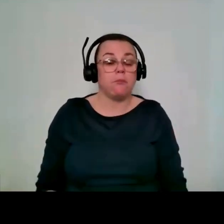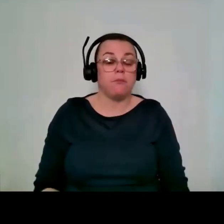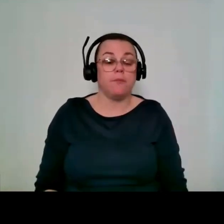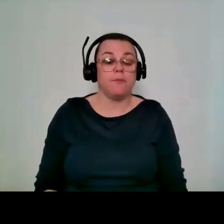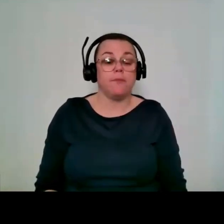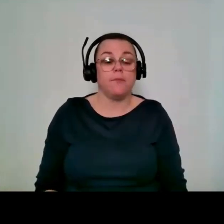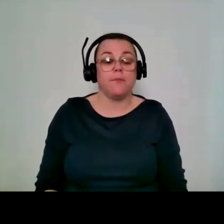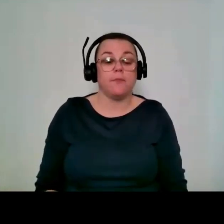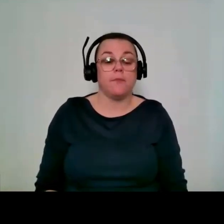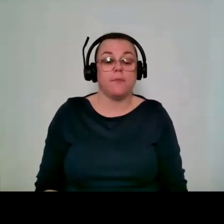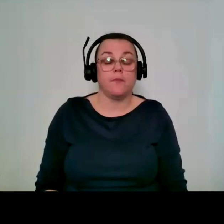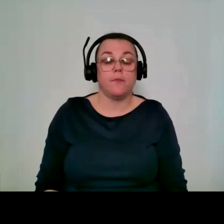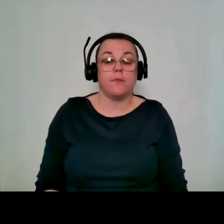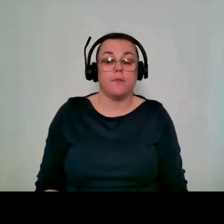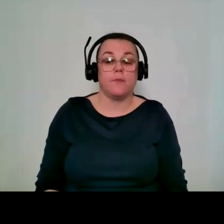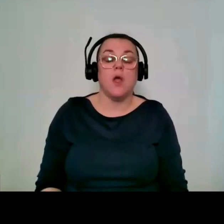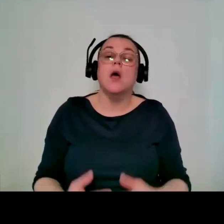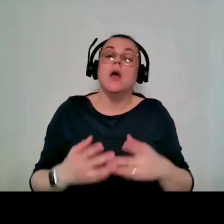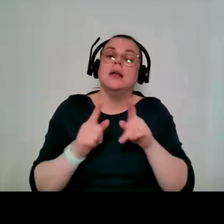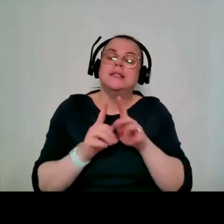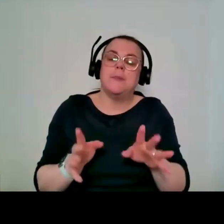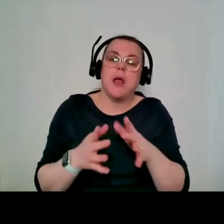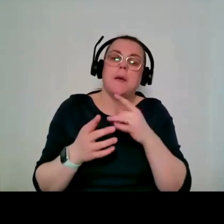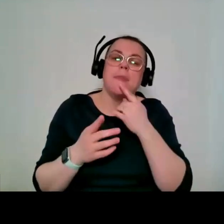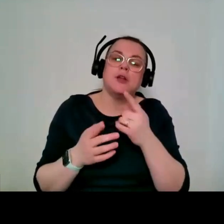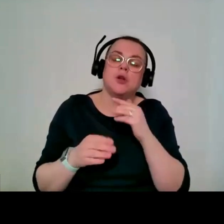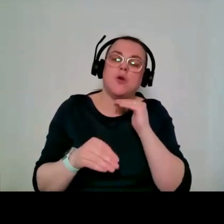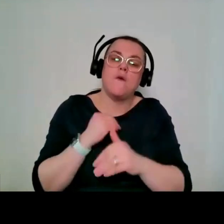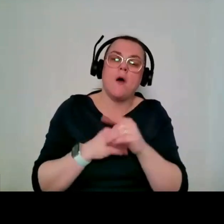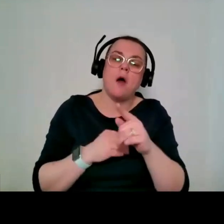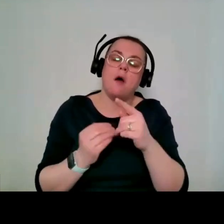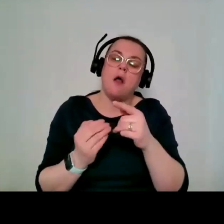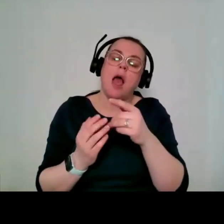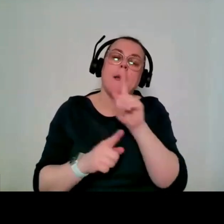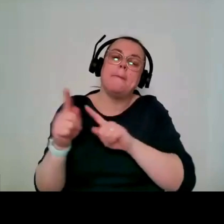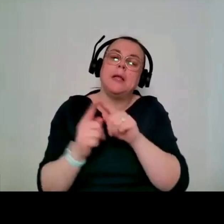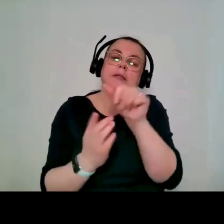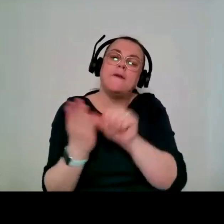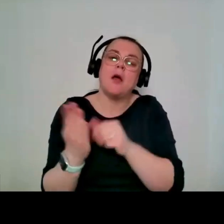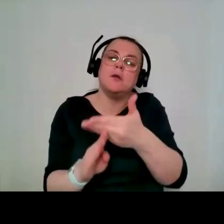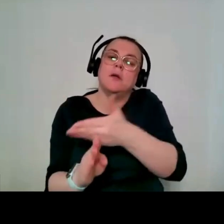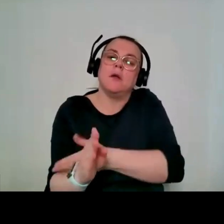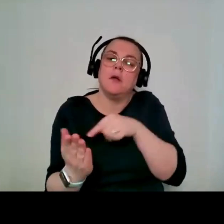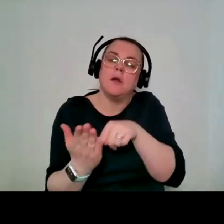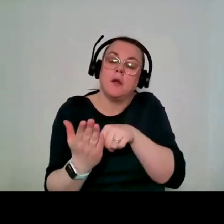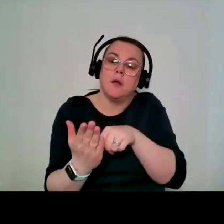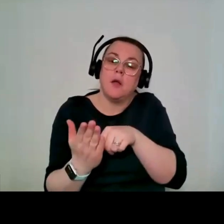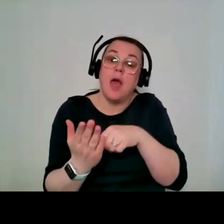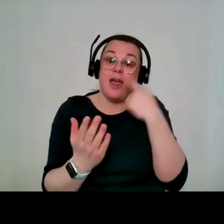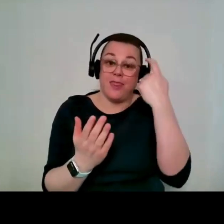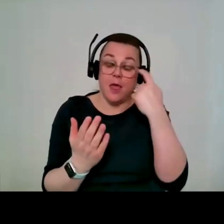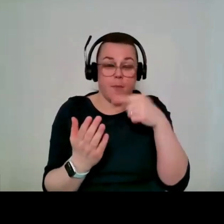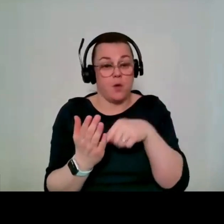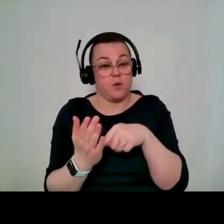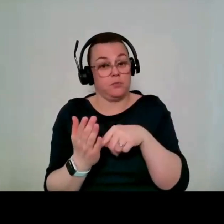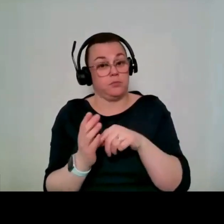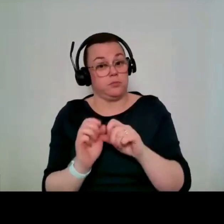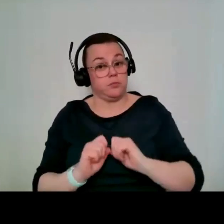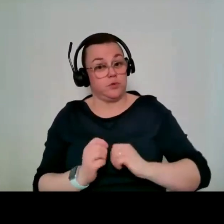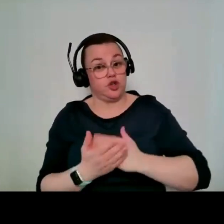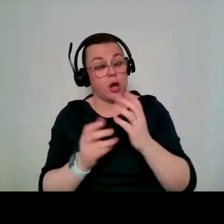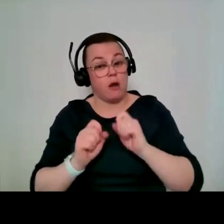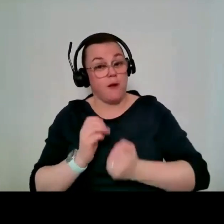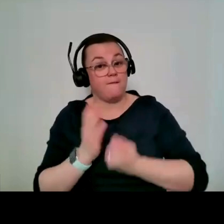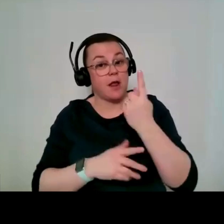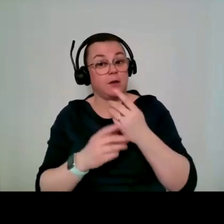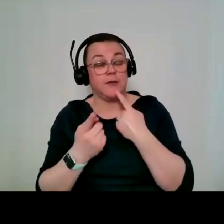And similar to what I mentioned about sharing meeting agenda in advance, have a think about sharing event materials in